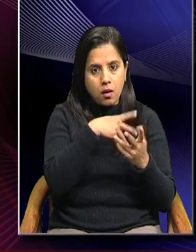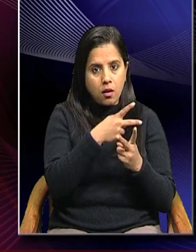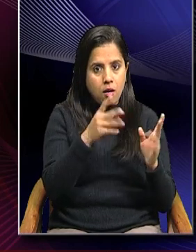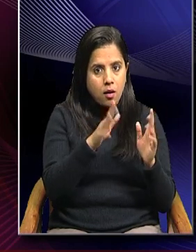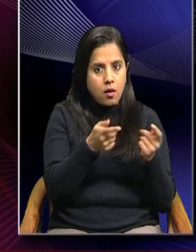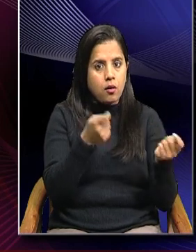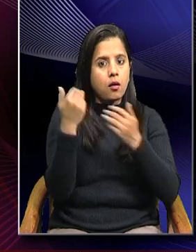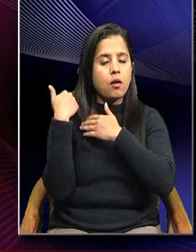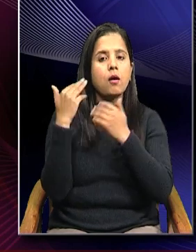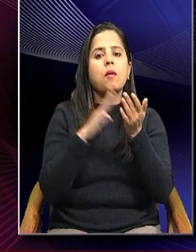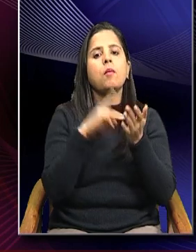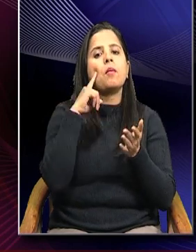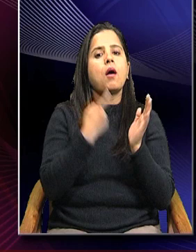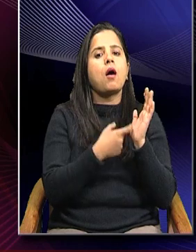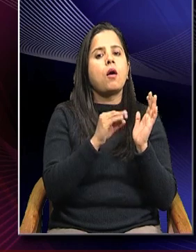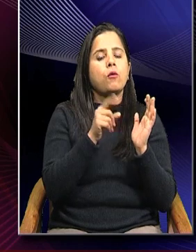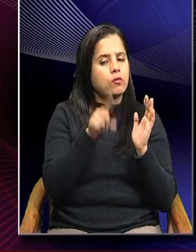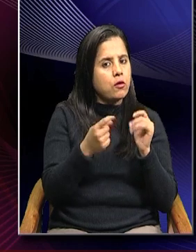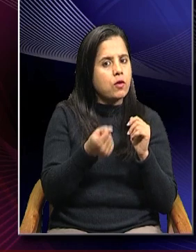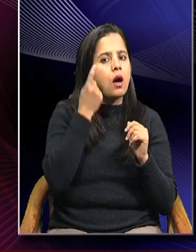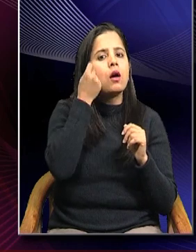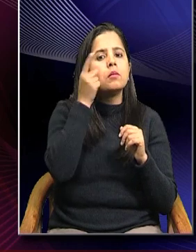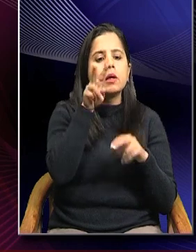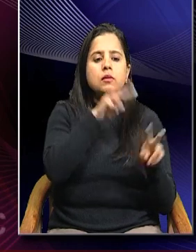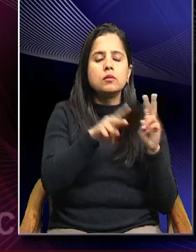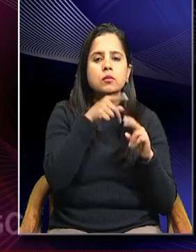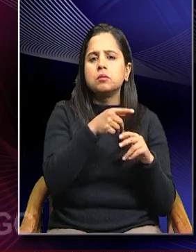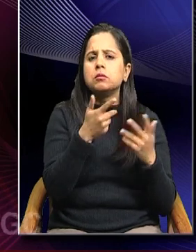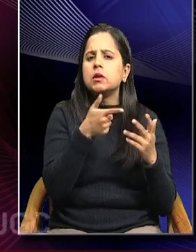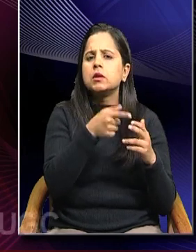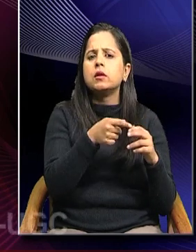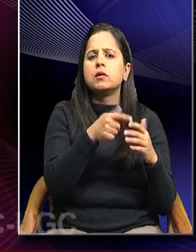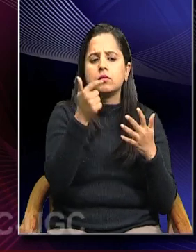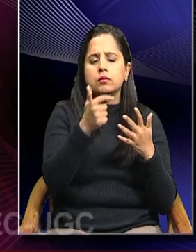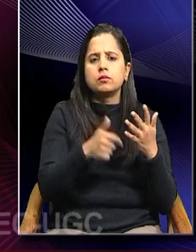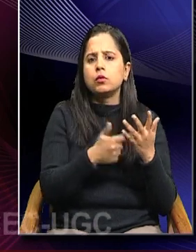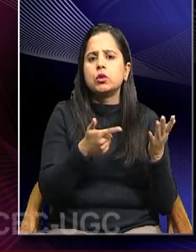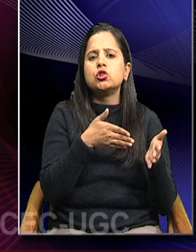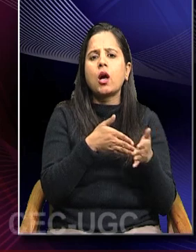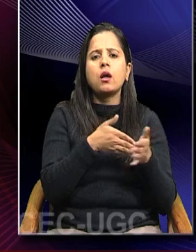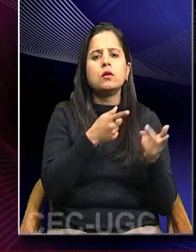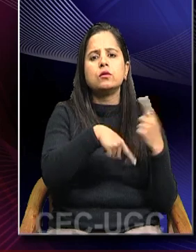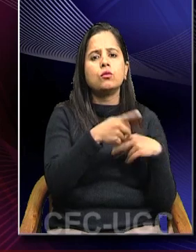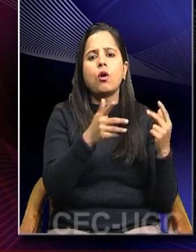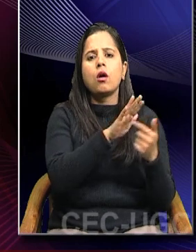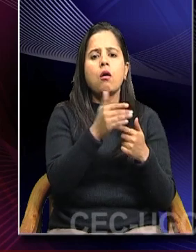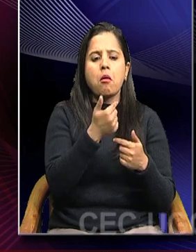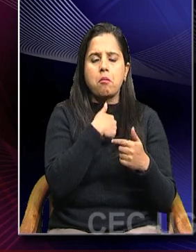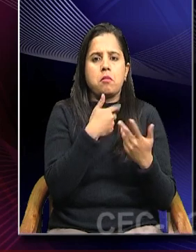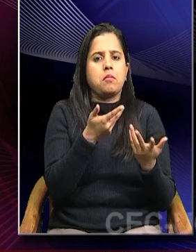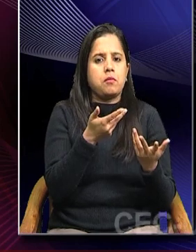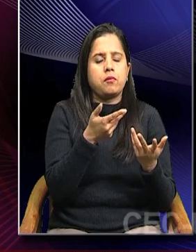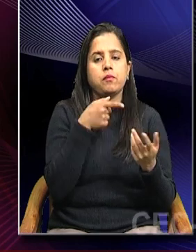with microeconomic factors, we have to first understand what are these factors, what kind of challenges they are posing in front of us.